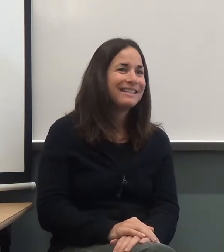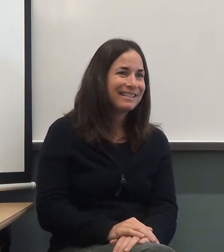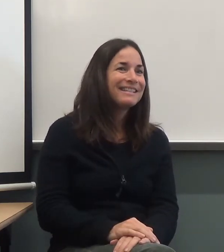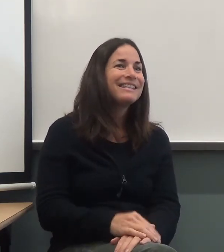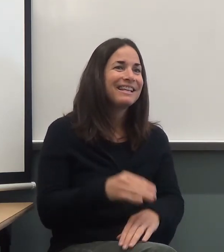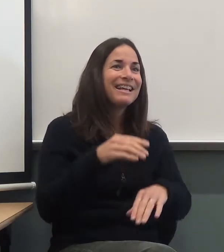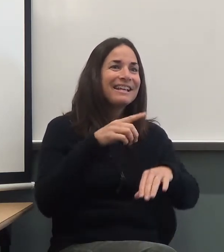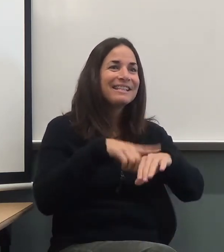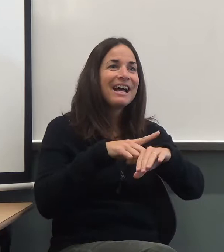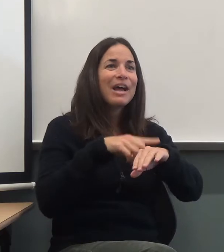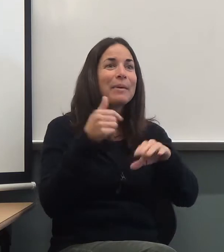number.